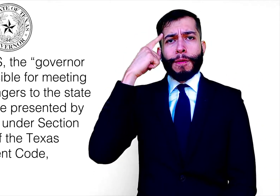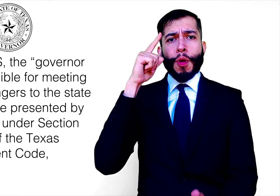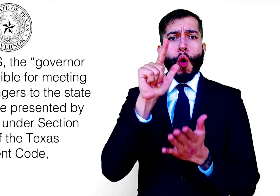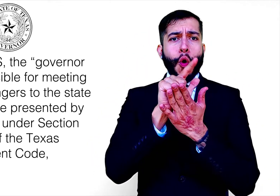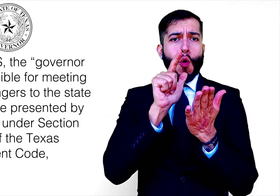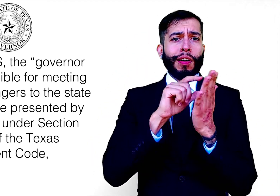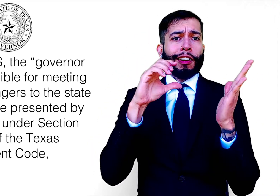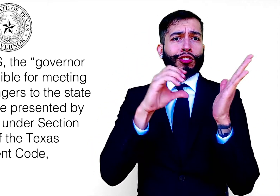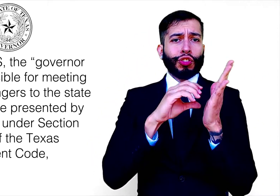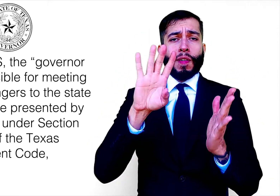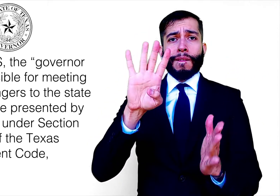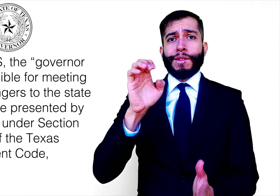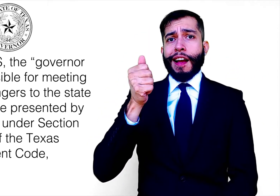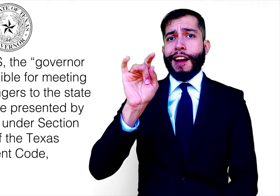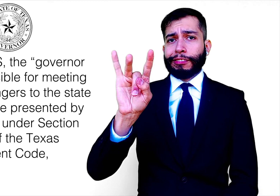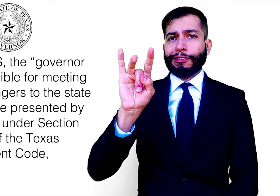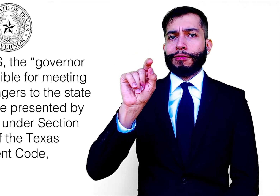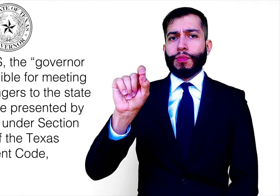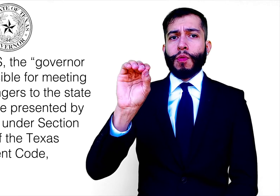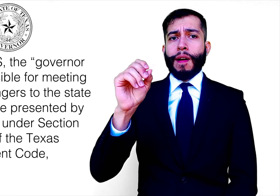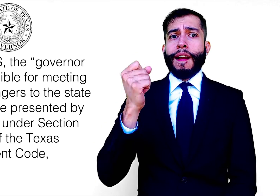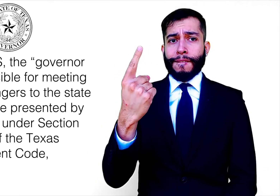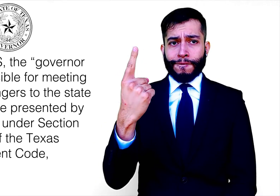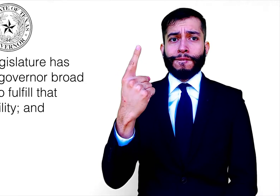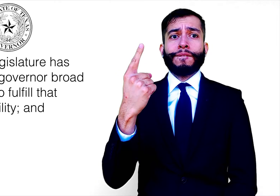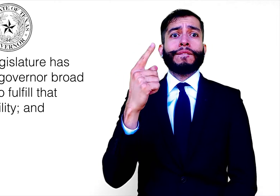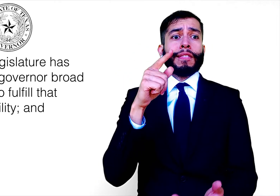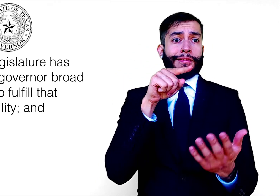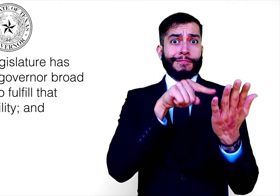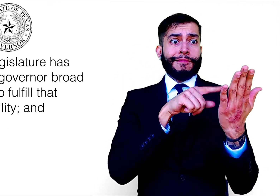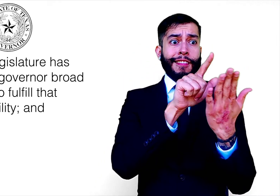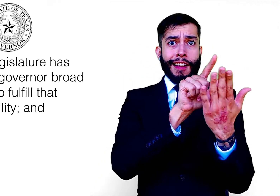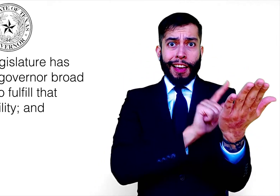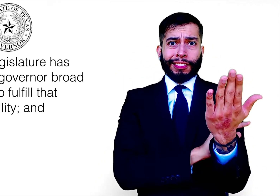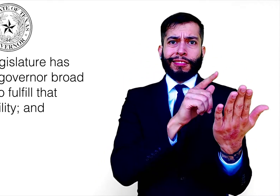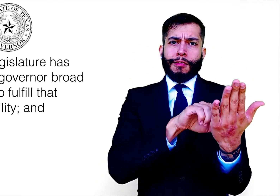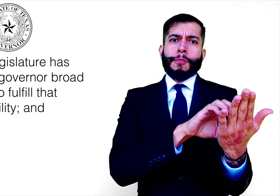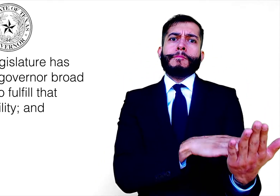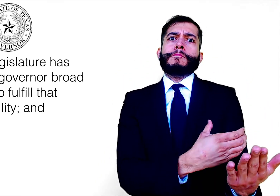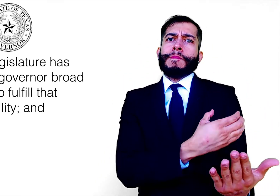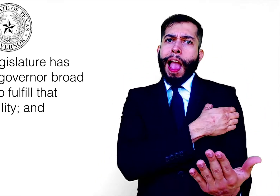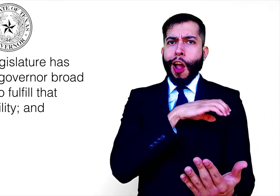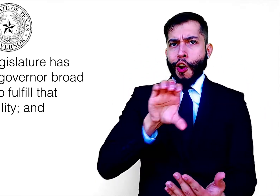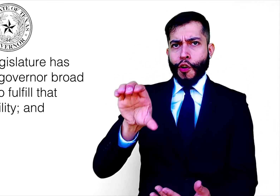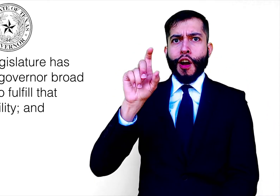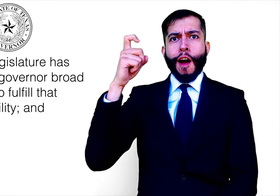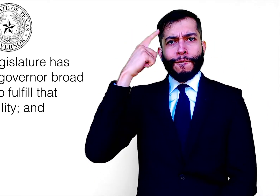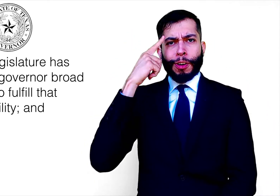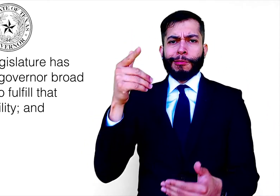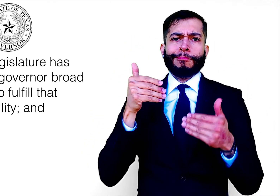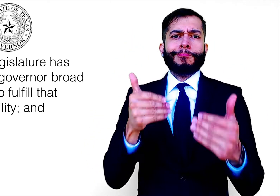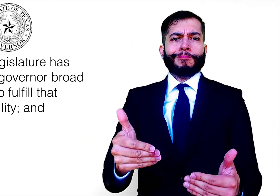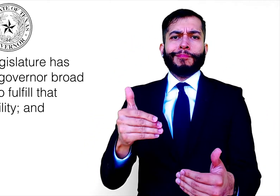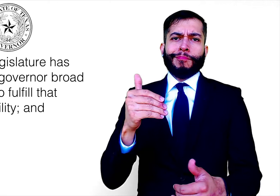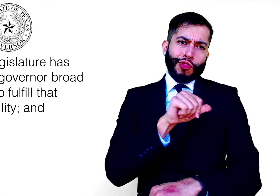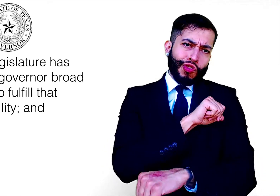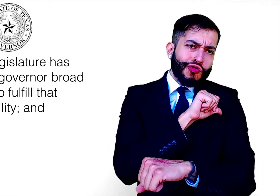418.011 of the Texas Government Code, and the legislature has given the Governor broad authority to fulfill that